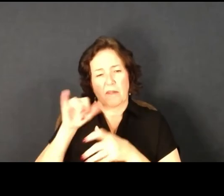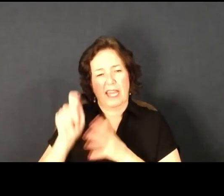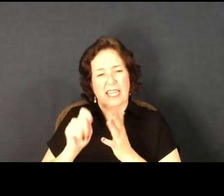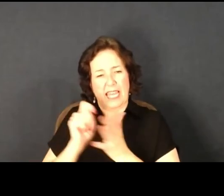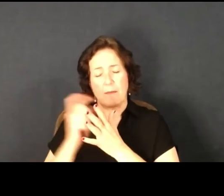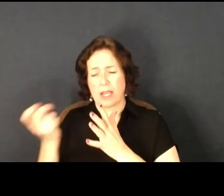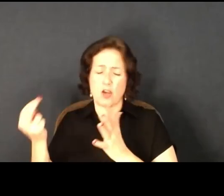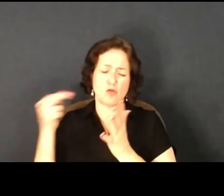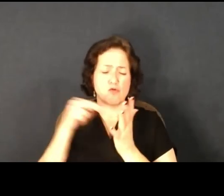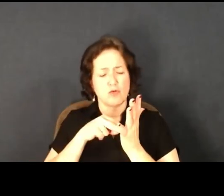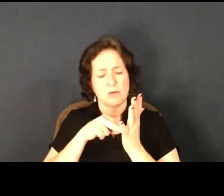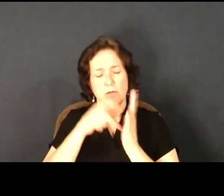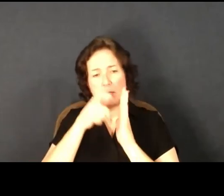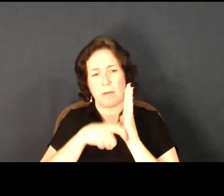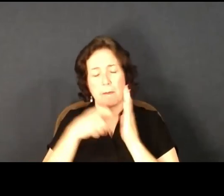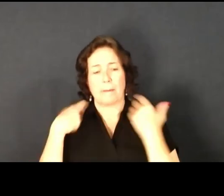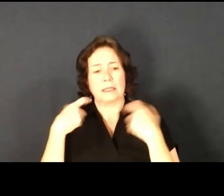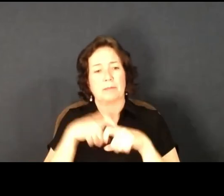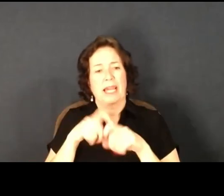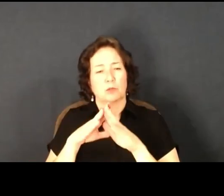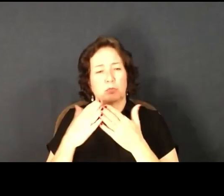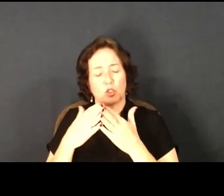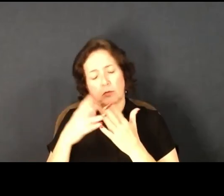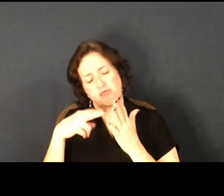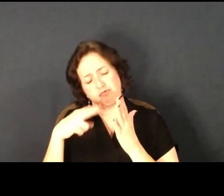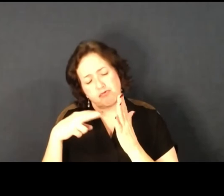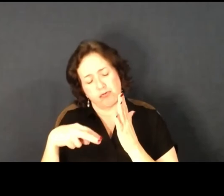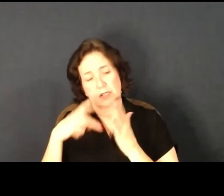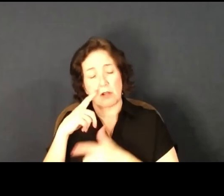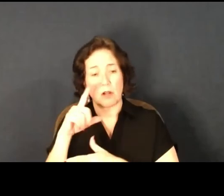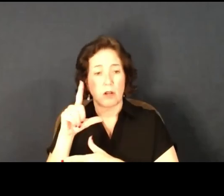Camino Real Spanish book, and he saw that Lobo,